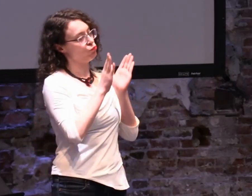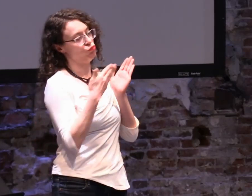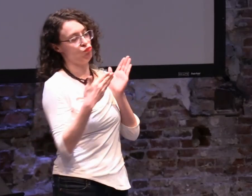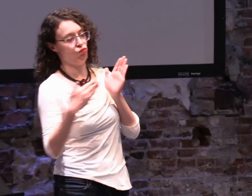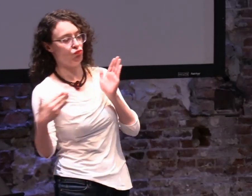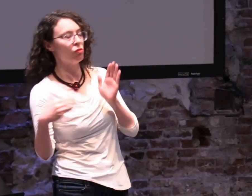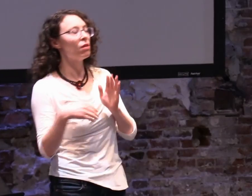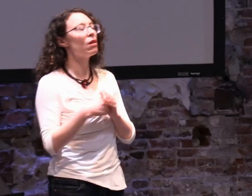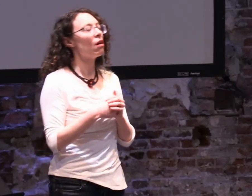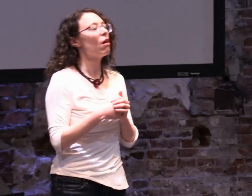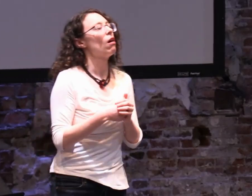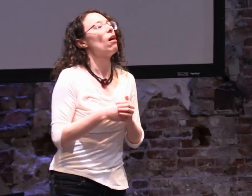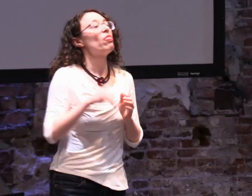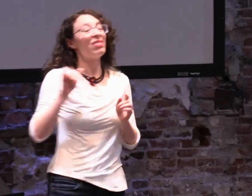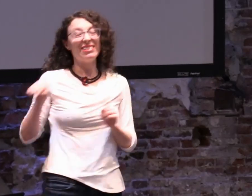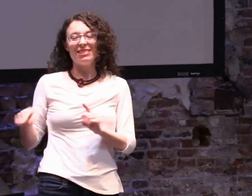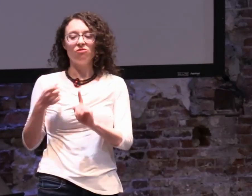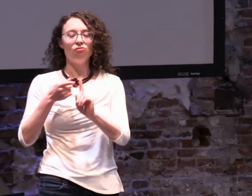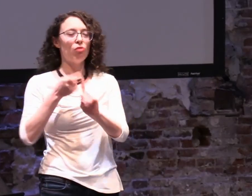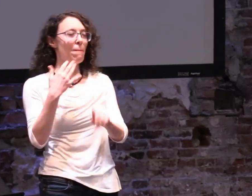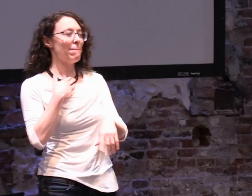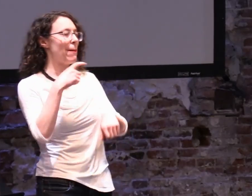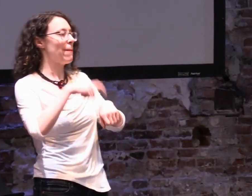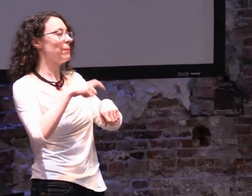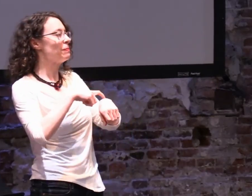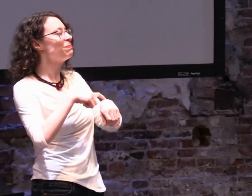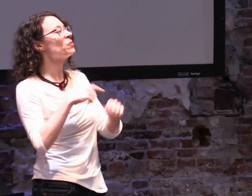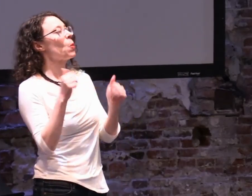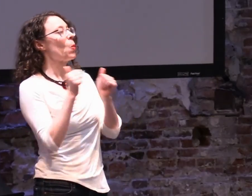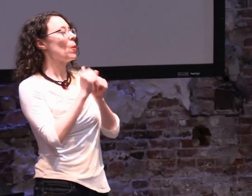brought is a photo journal